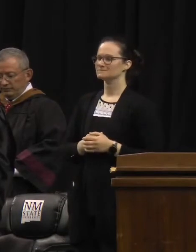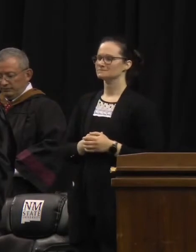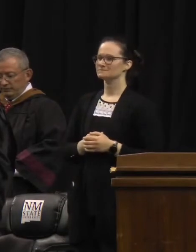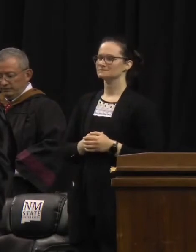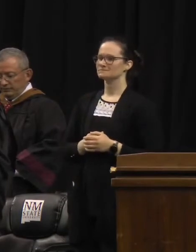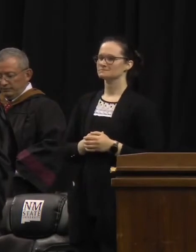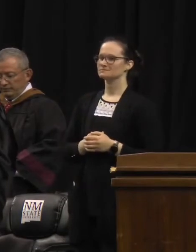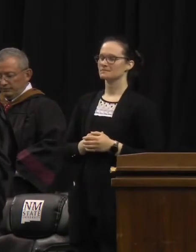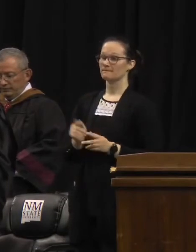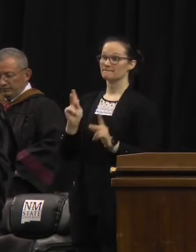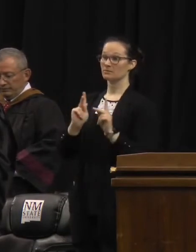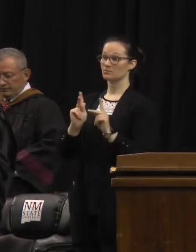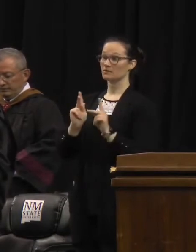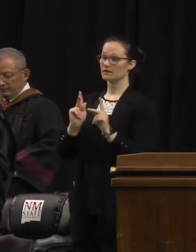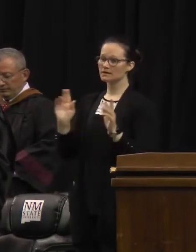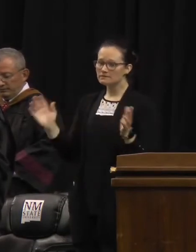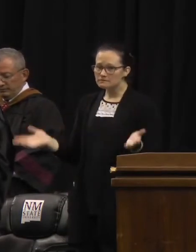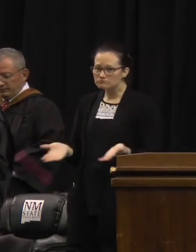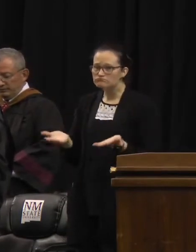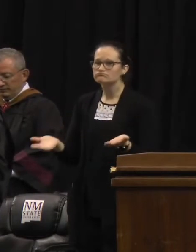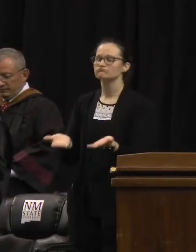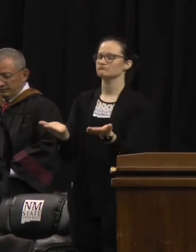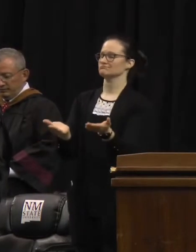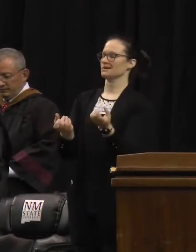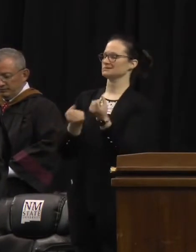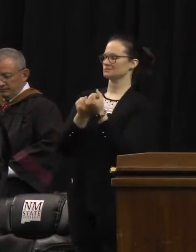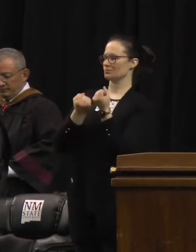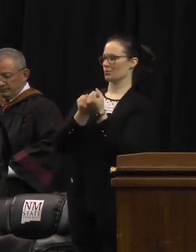These who have encouraged them and supported them.